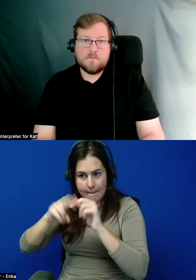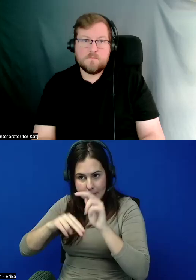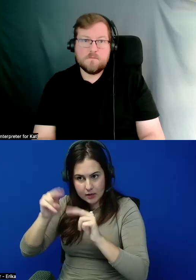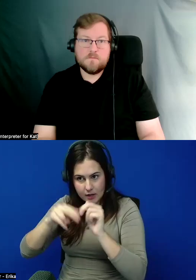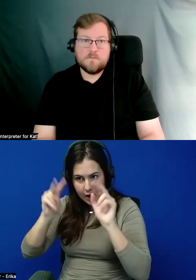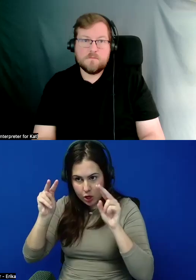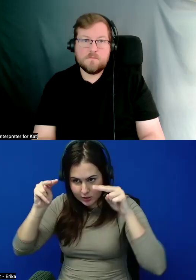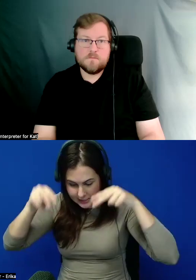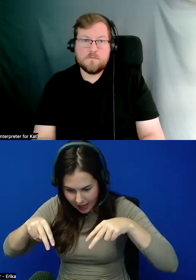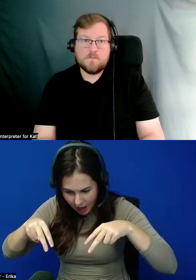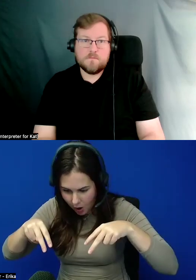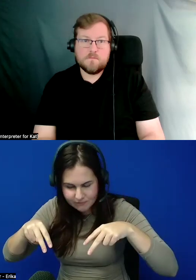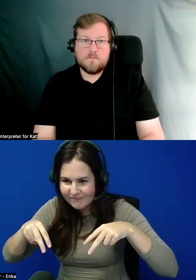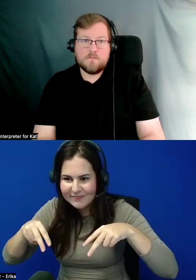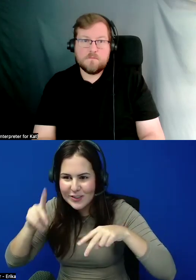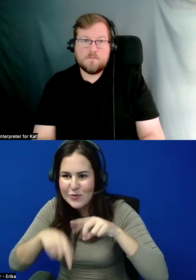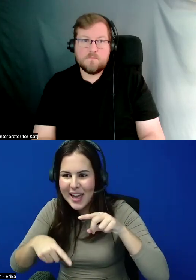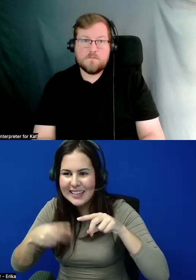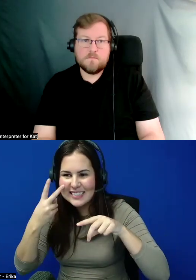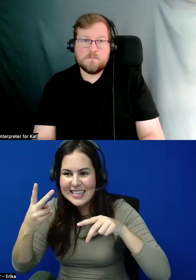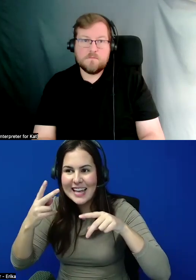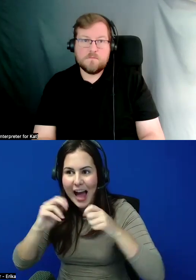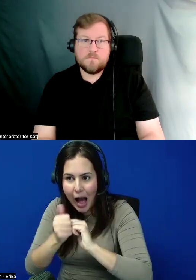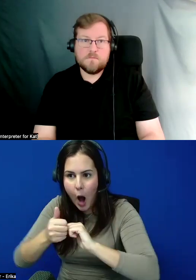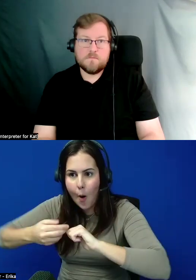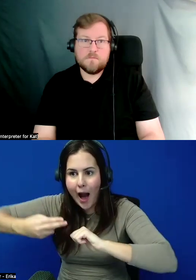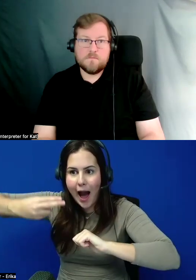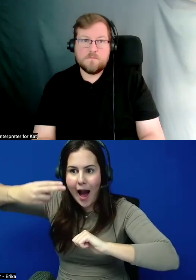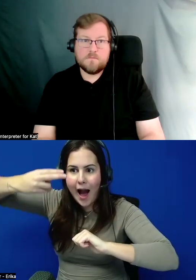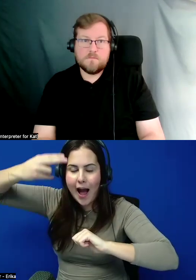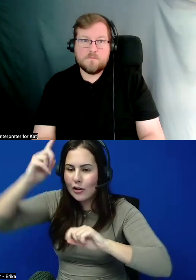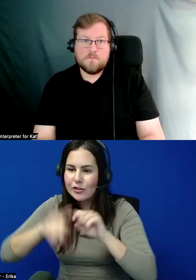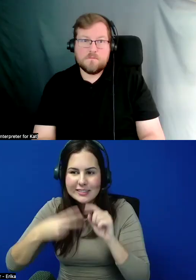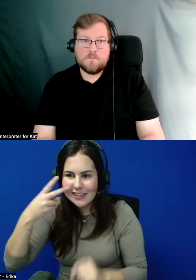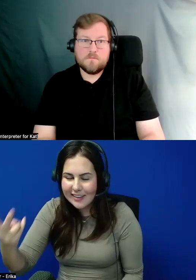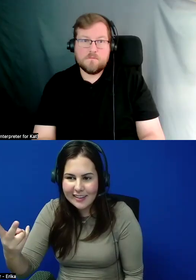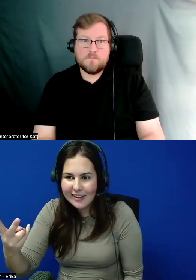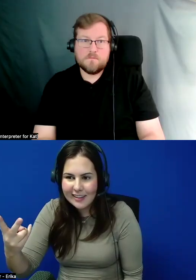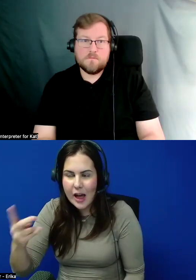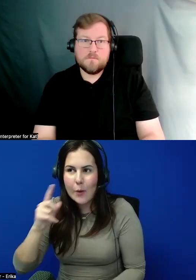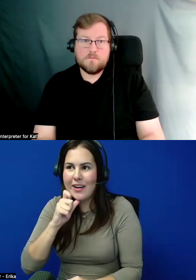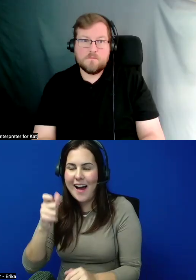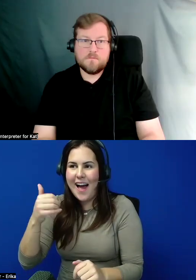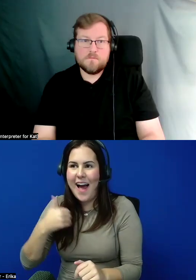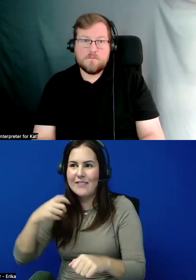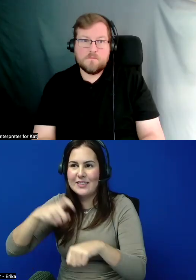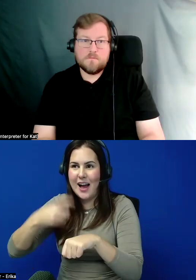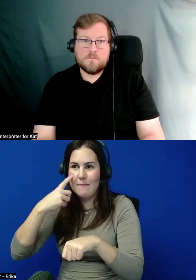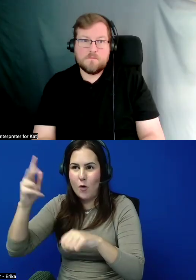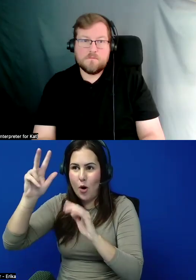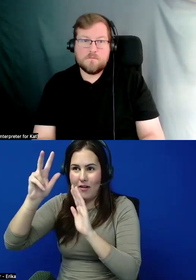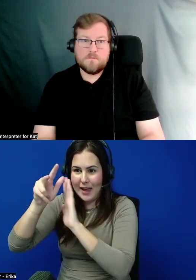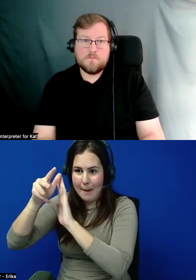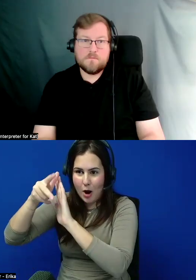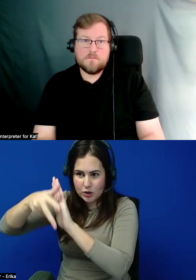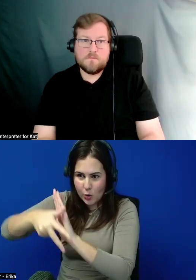it doesn't give you a sense of scale. And we didn't have the time to send a camera down to shoot up. So Ah. it was like, we got a